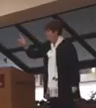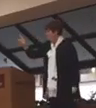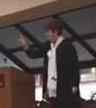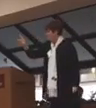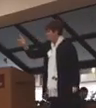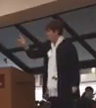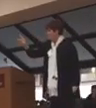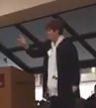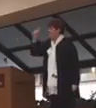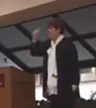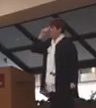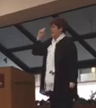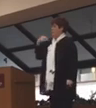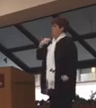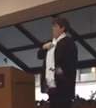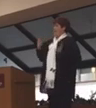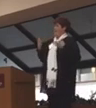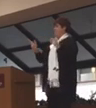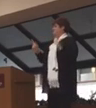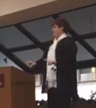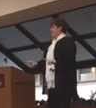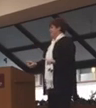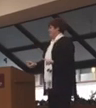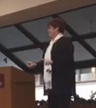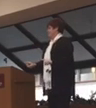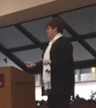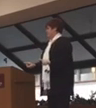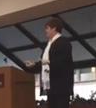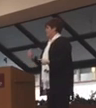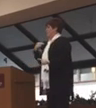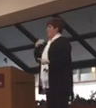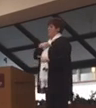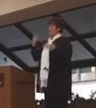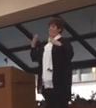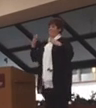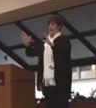If our organizations fuck up, it's because we allowed it to happen.